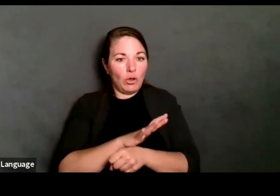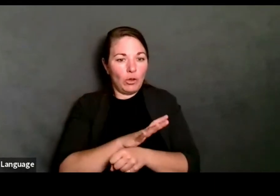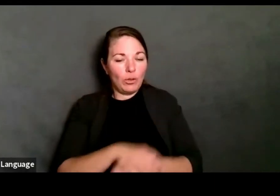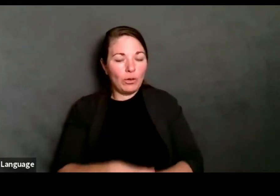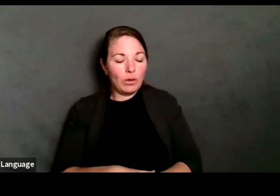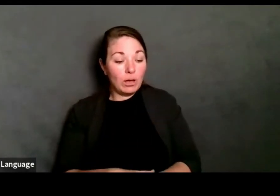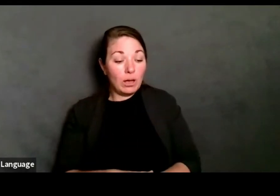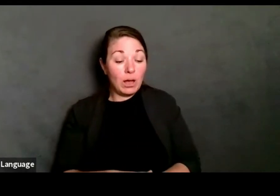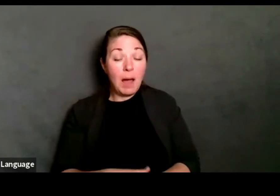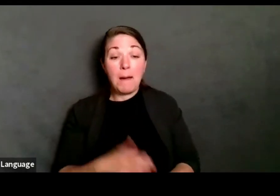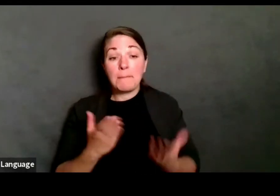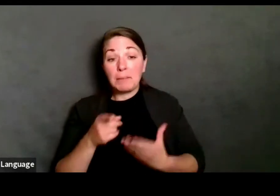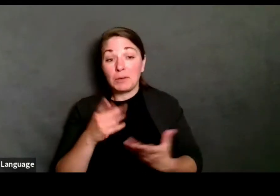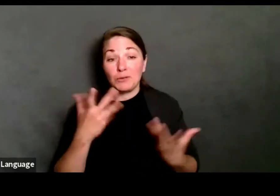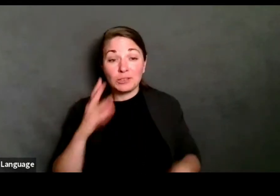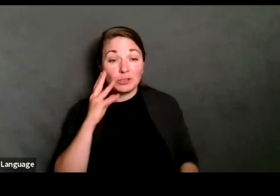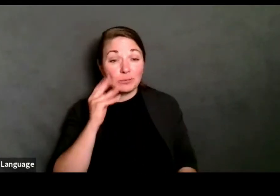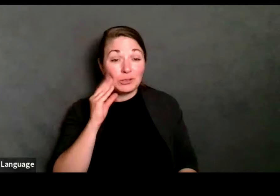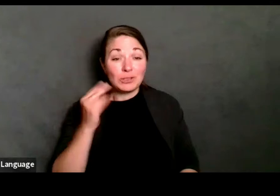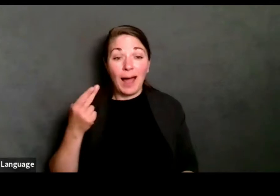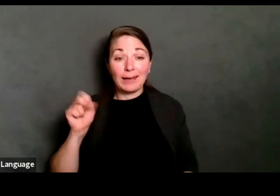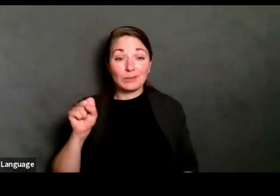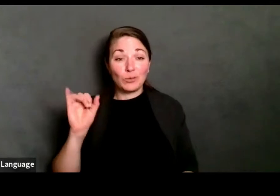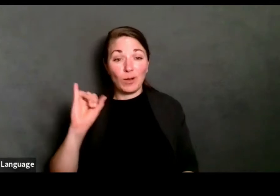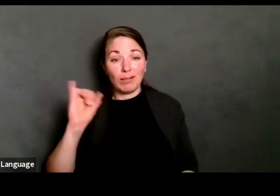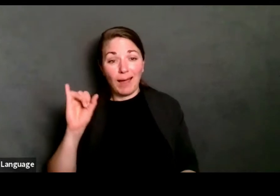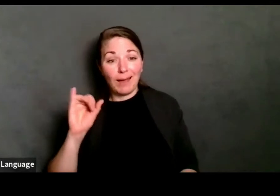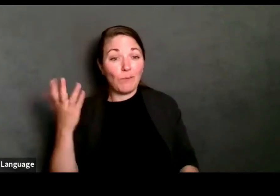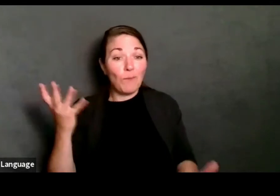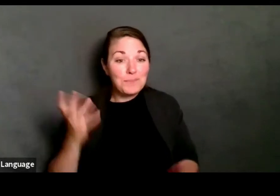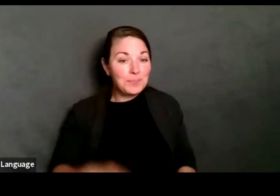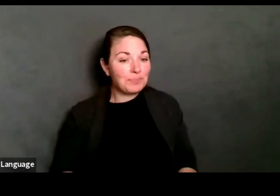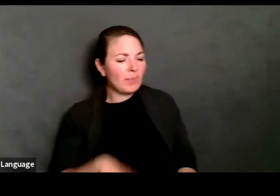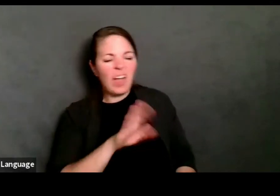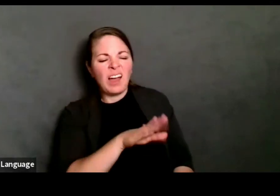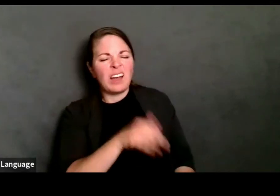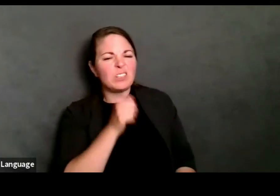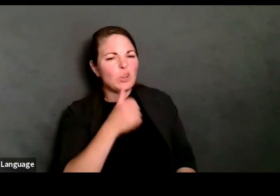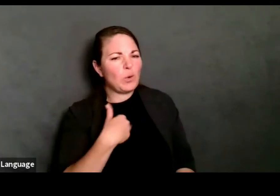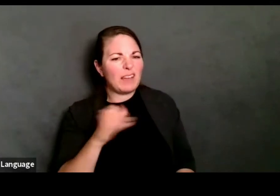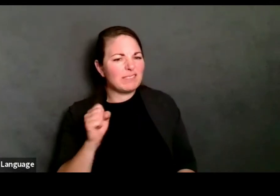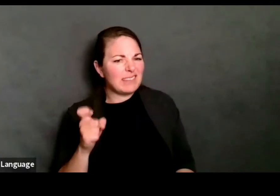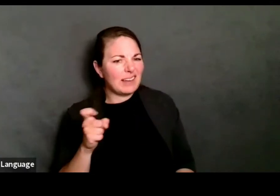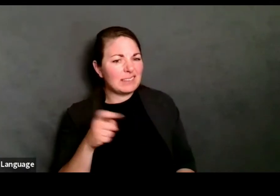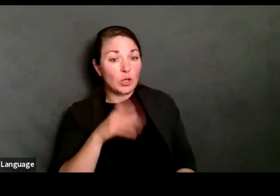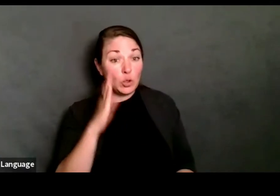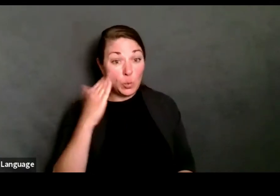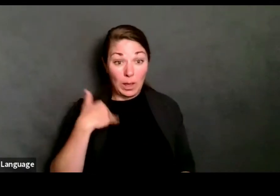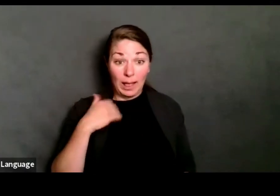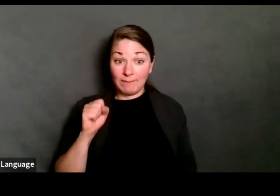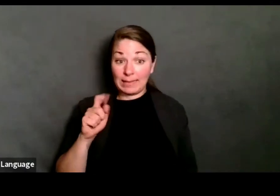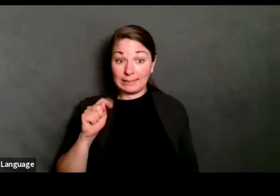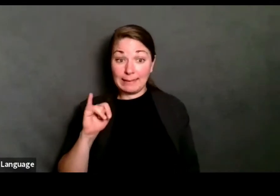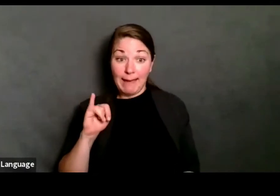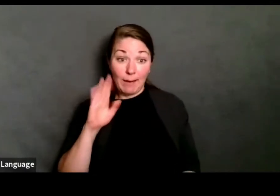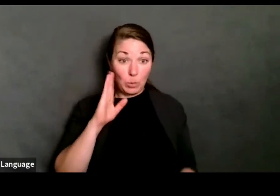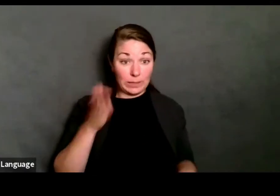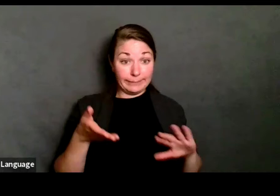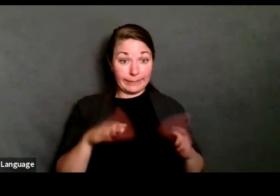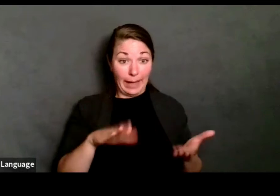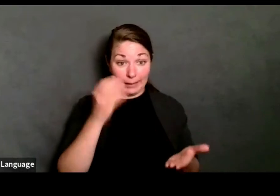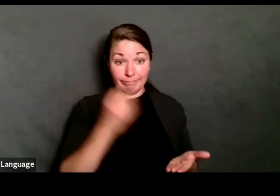high school that started and ended with basically, hey, don't have sex because you will get chlamydia and